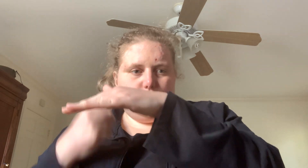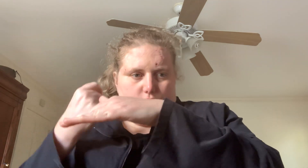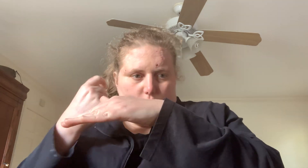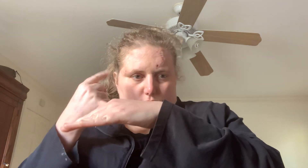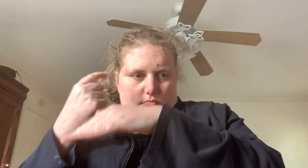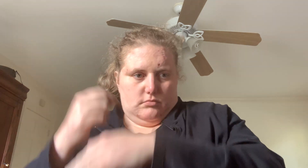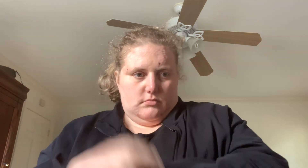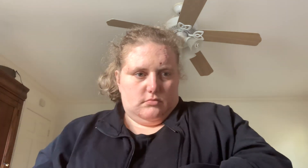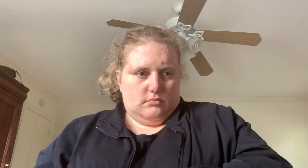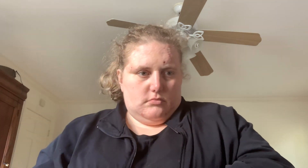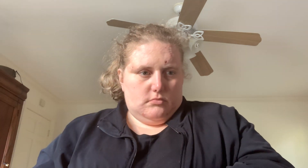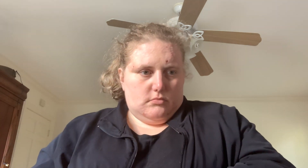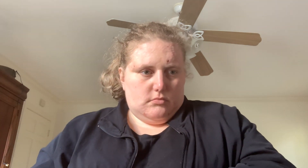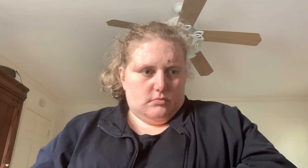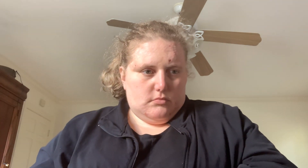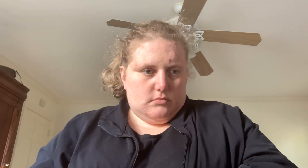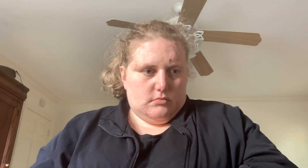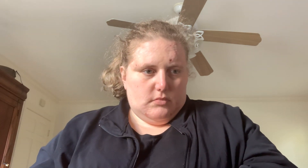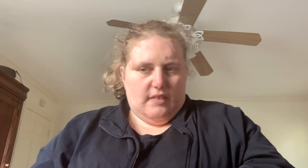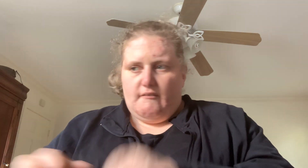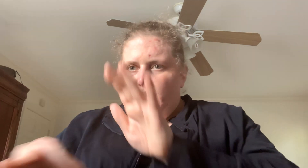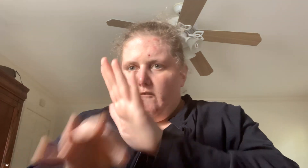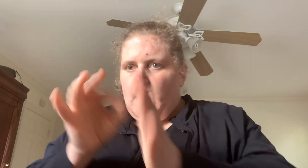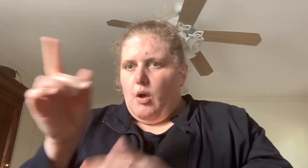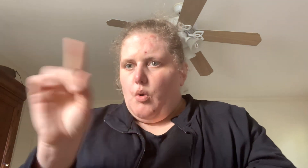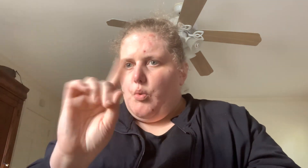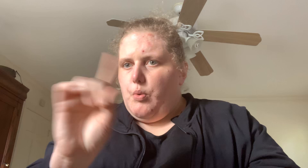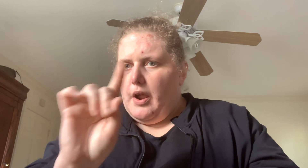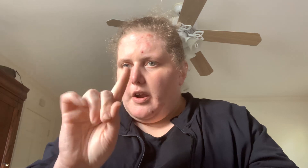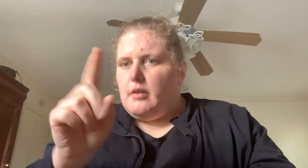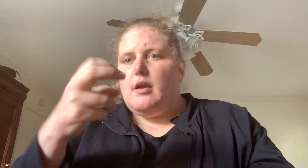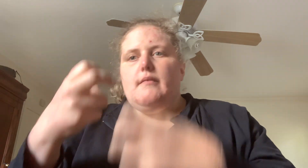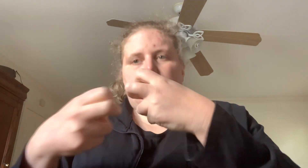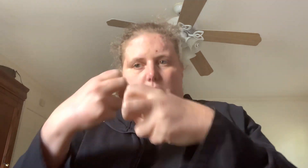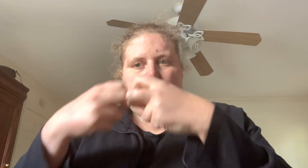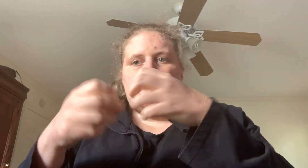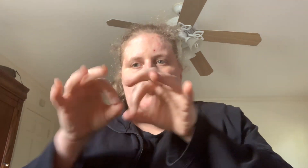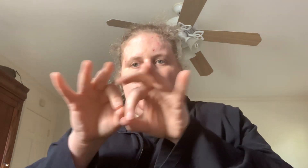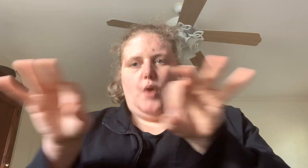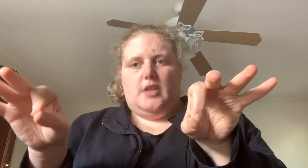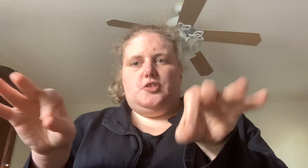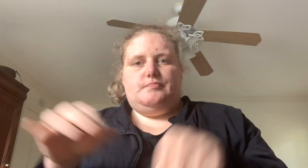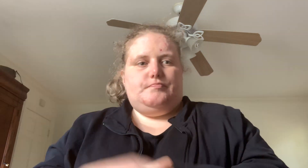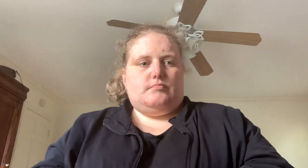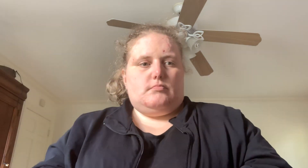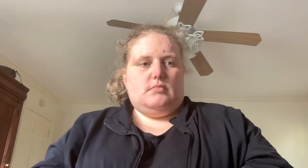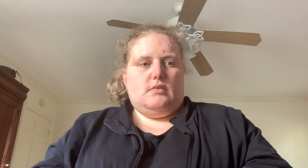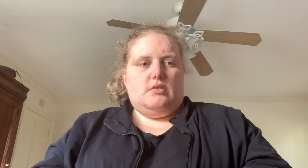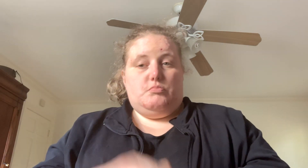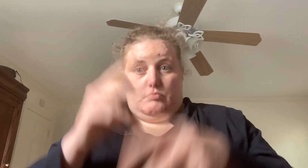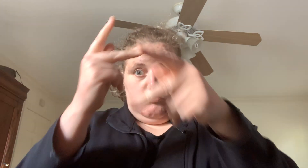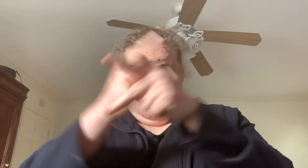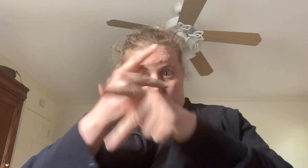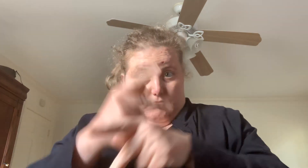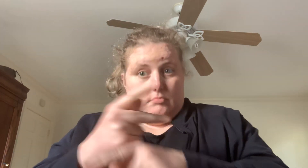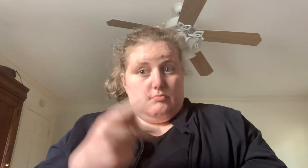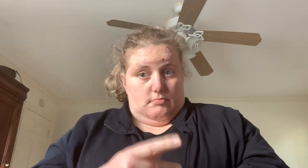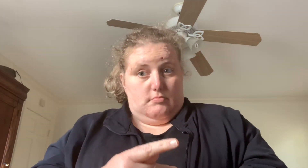again, I got that from our equation. So we're going to just multiply out and divide. So then we'll take